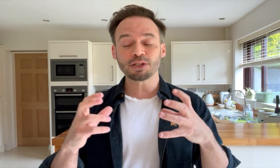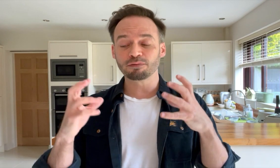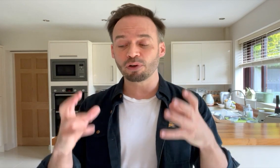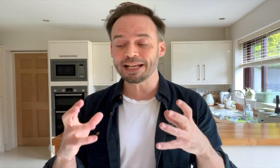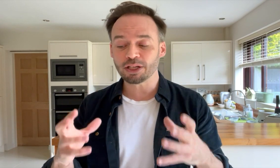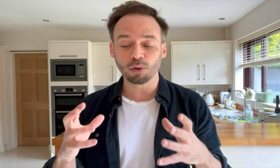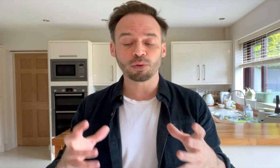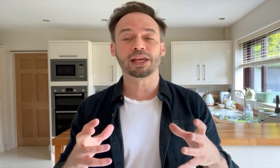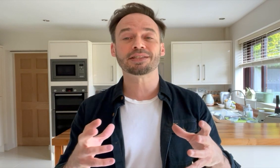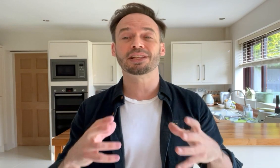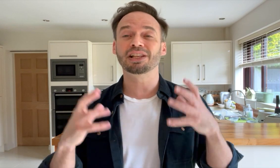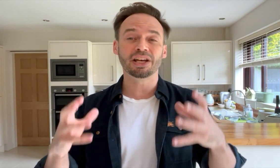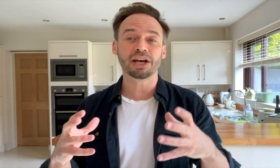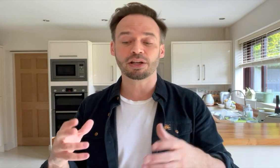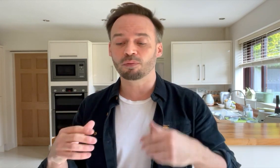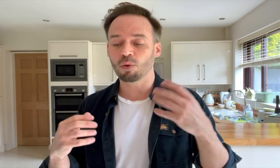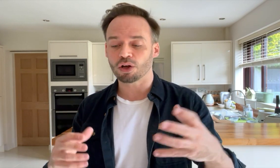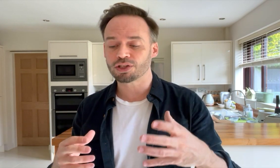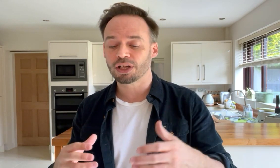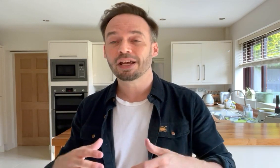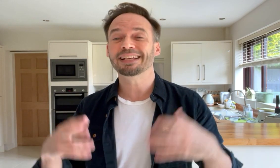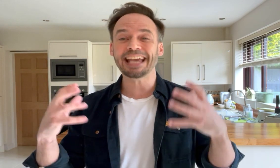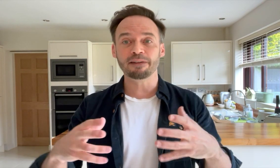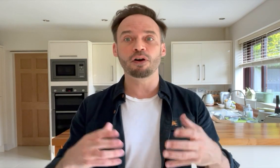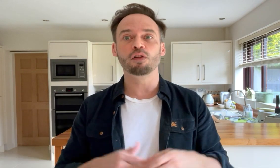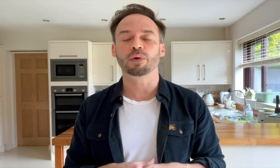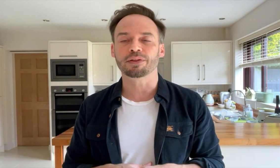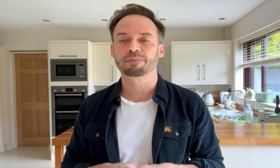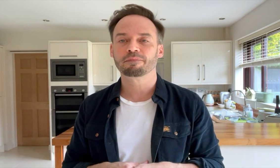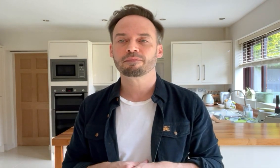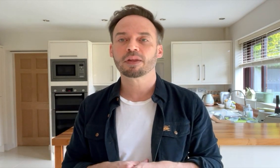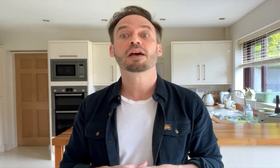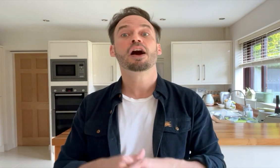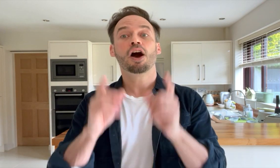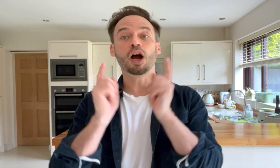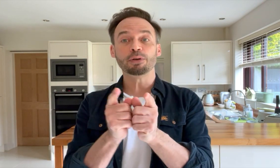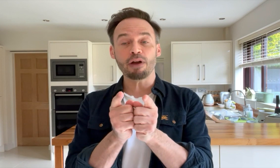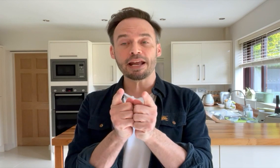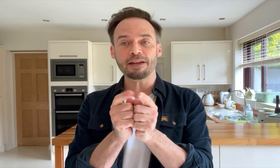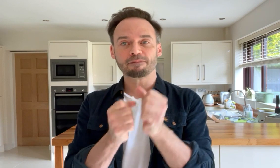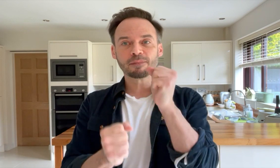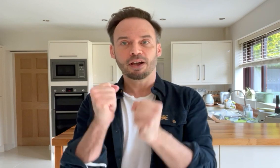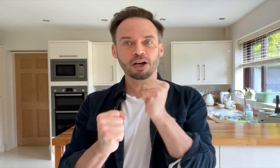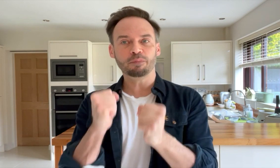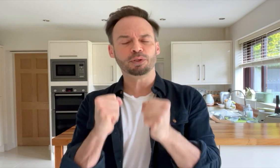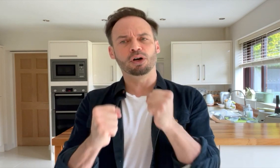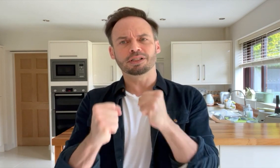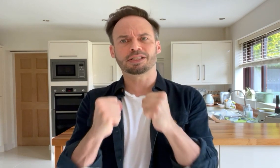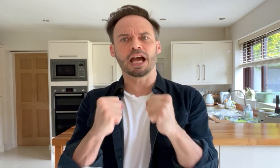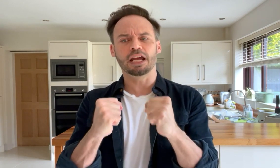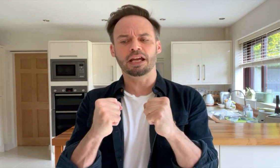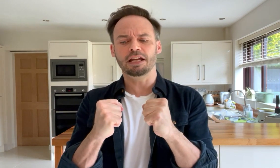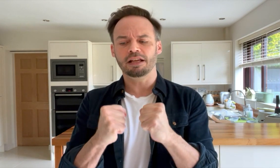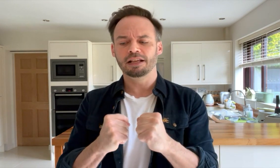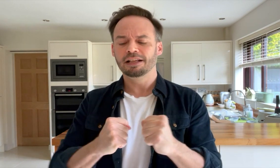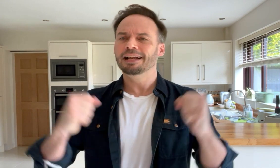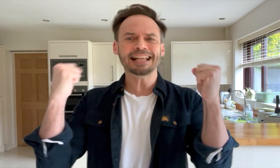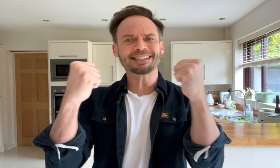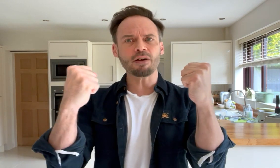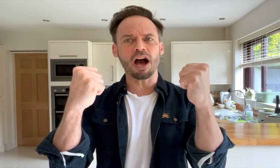of really cool things to learn and watch and get involved with hope you're ready hope you're steady let's go guys